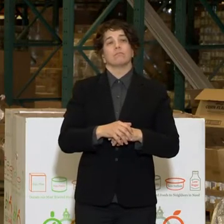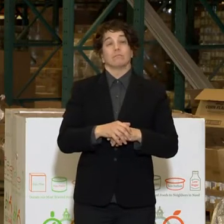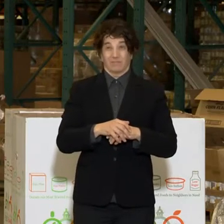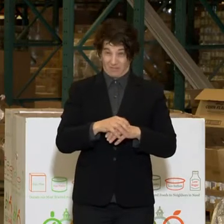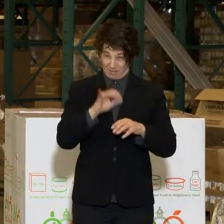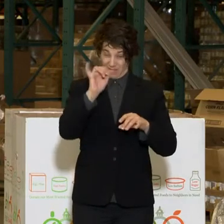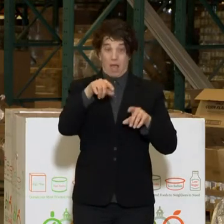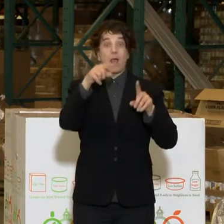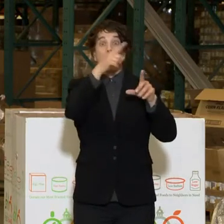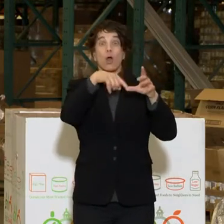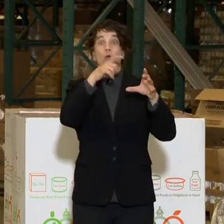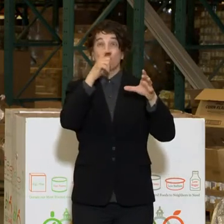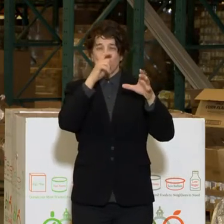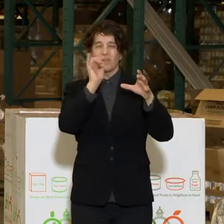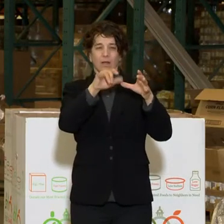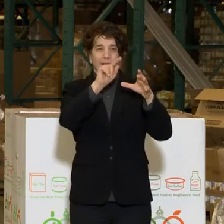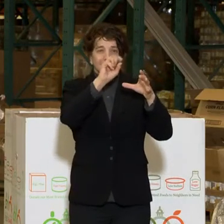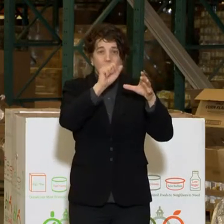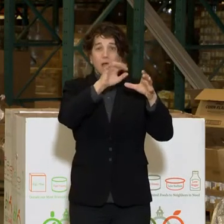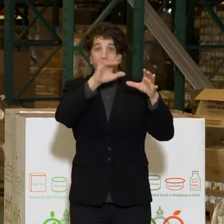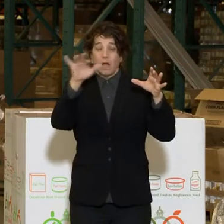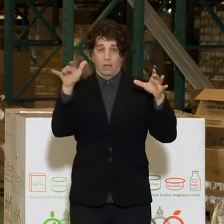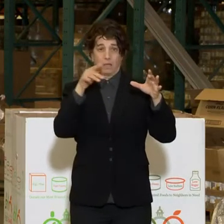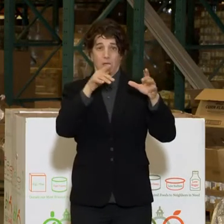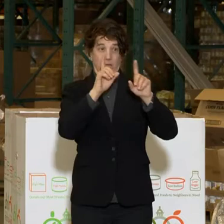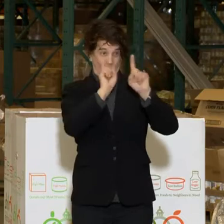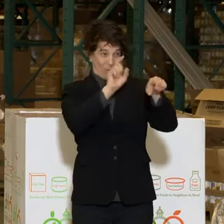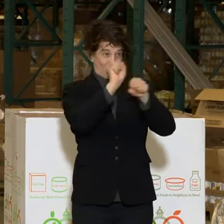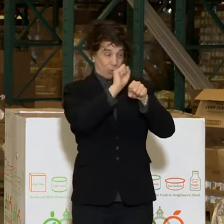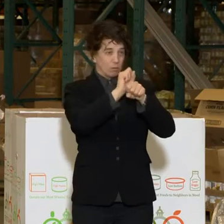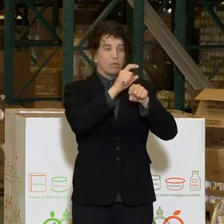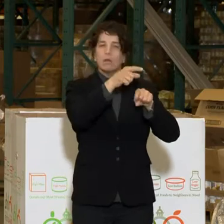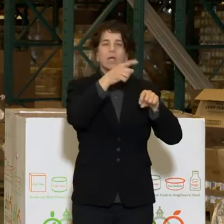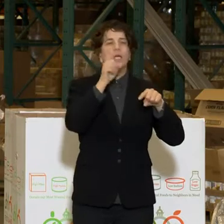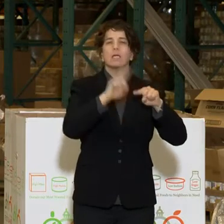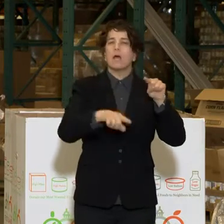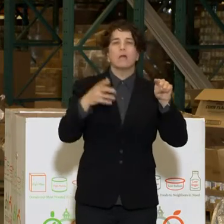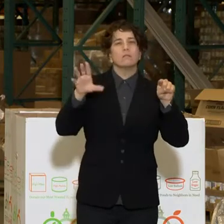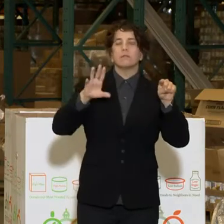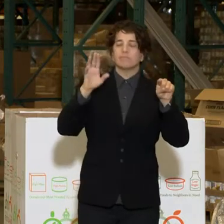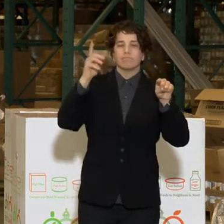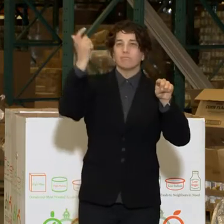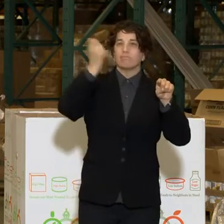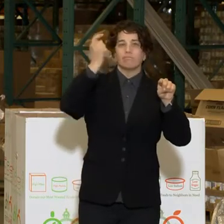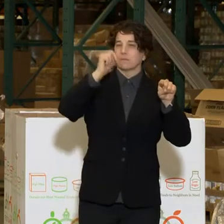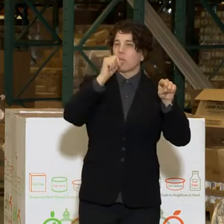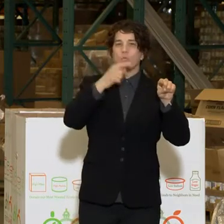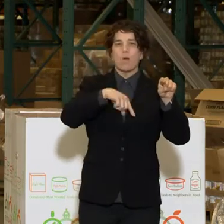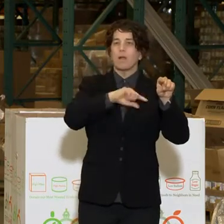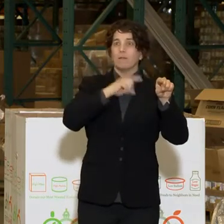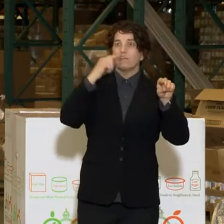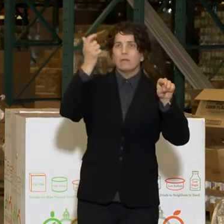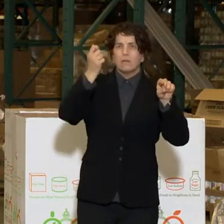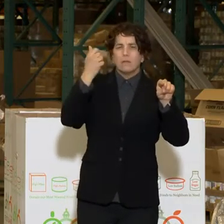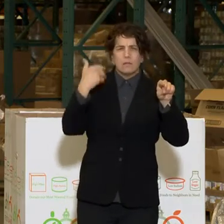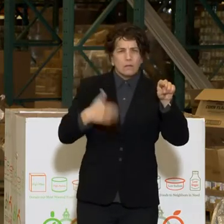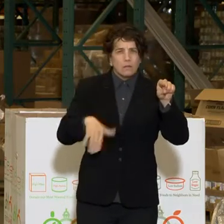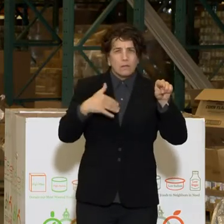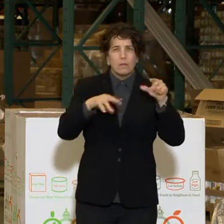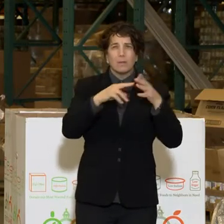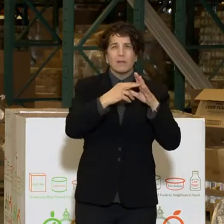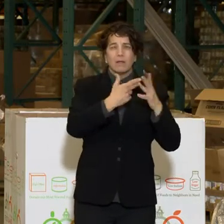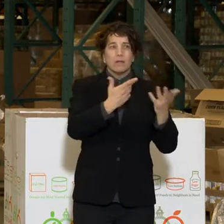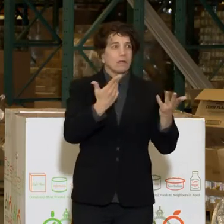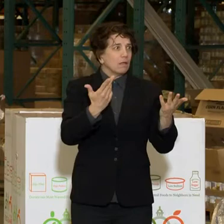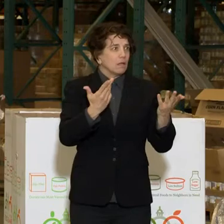are required to go to work, they do not get paid, they are ineligible for unemployment insurance, and they